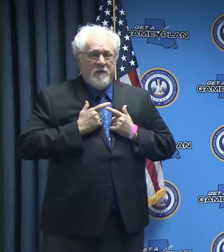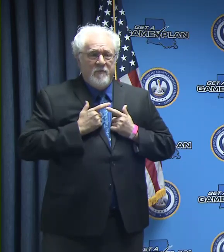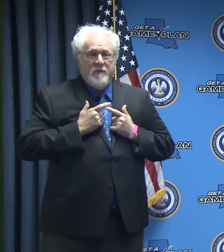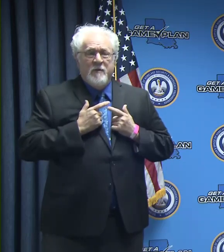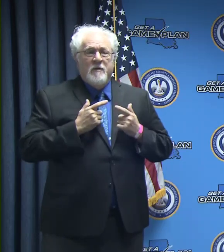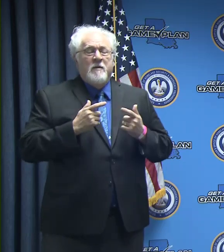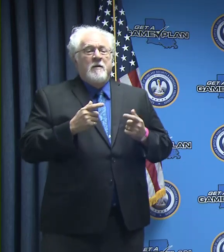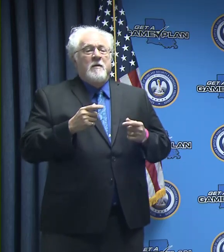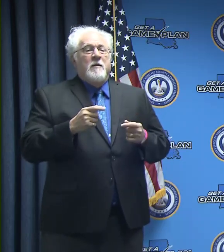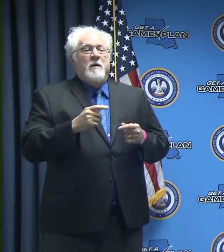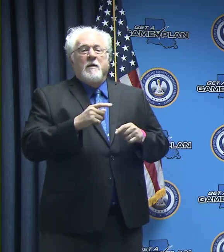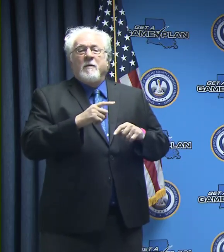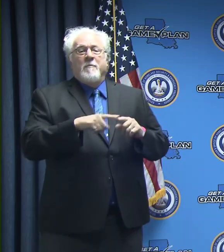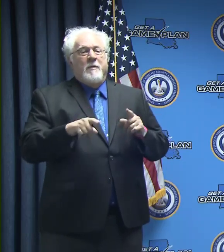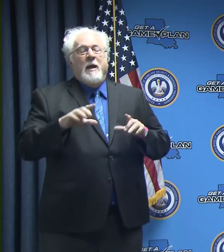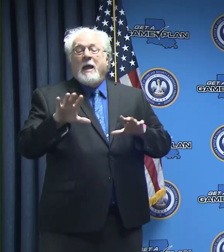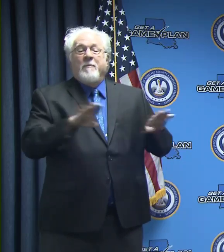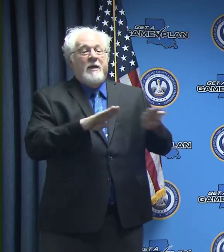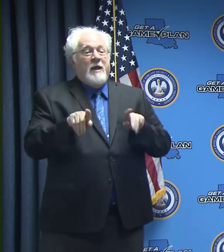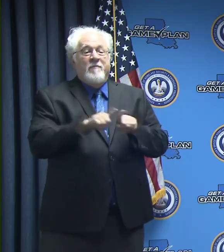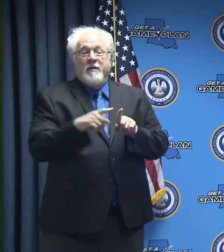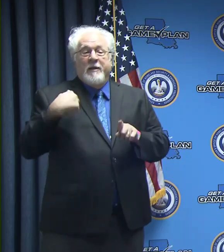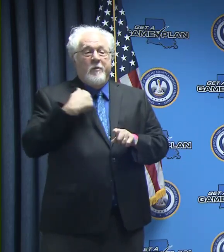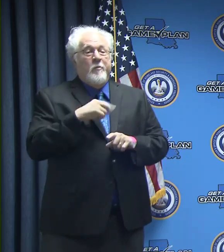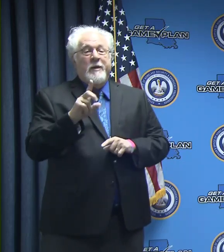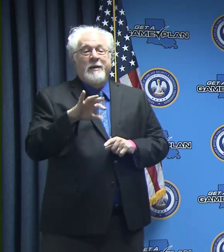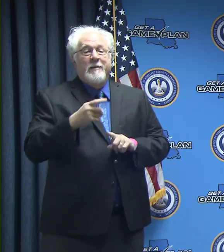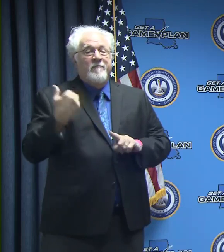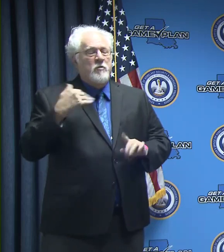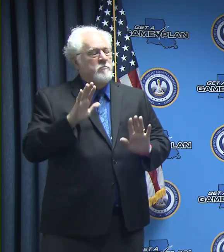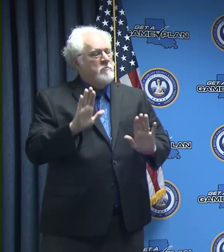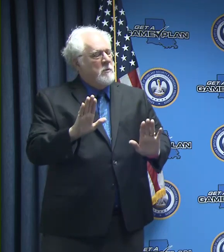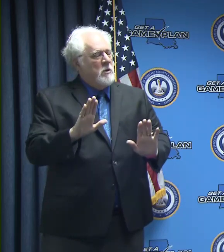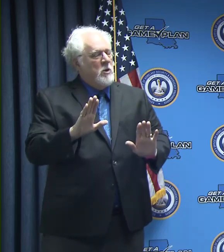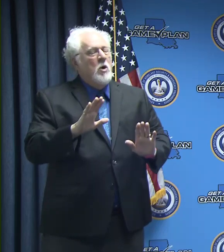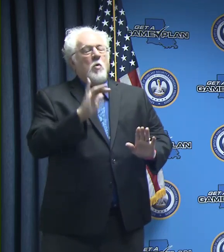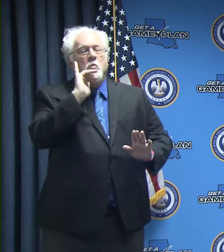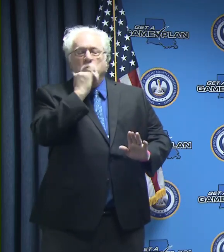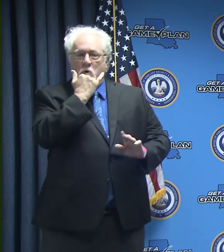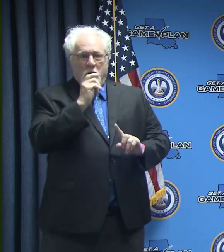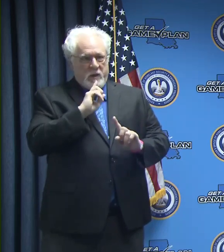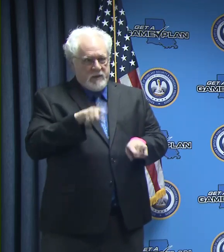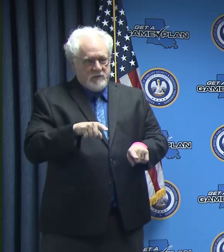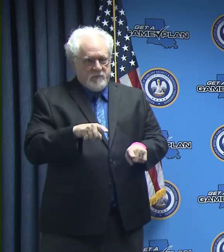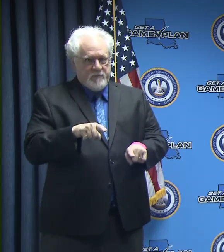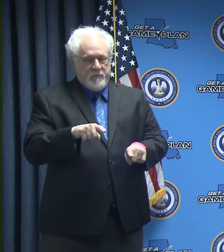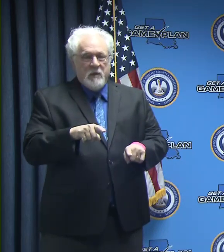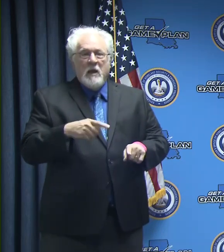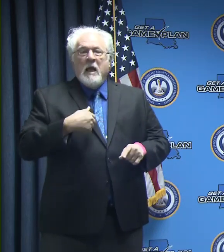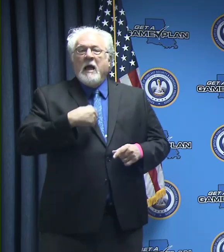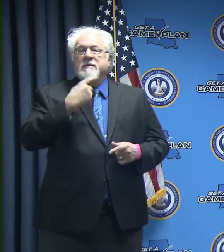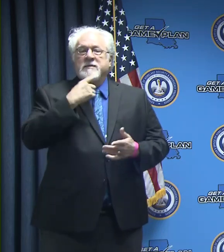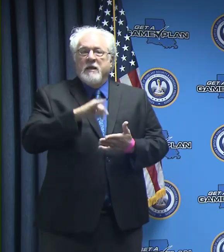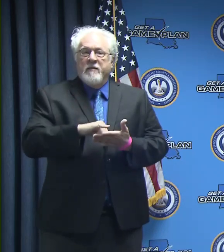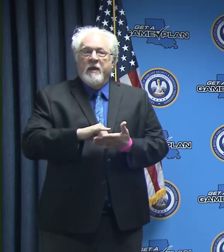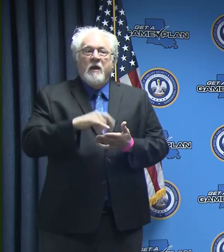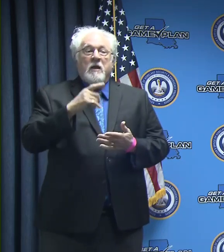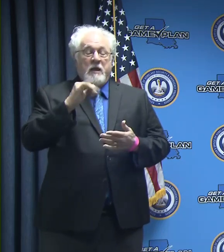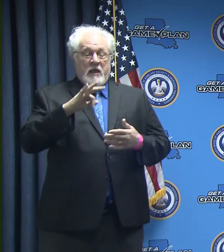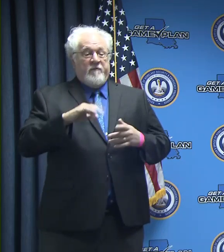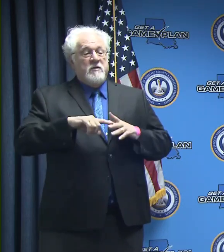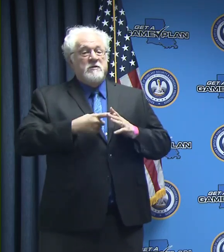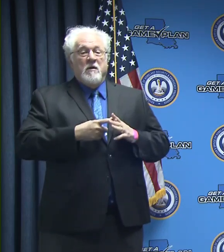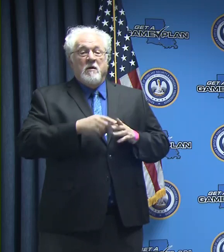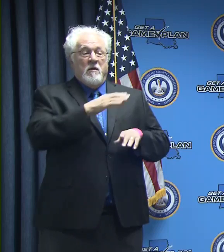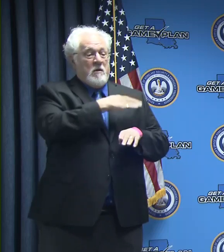it is that we normally do and behaving as we normally would. That is exactly the wrong answer. And I say that because if we started